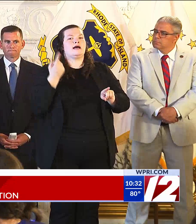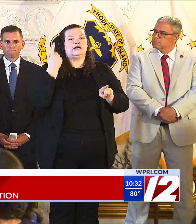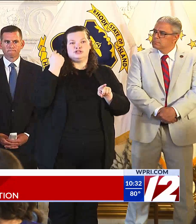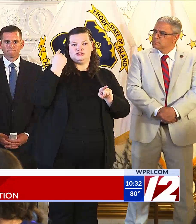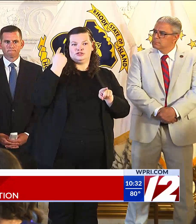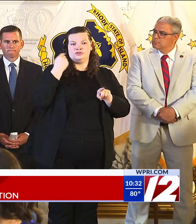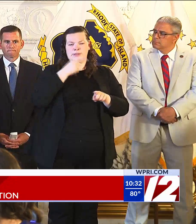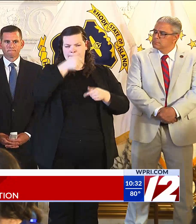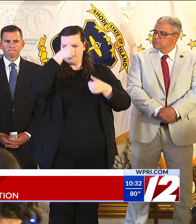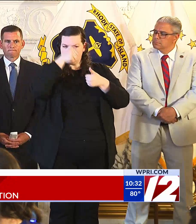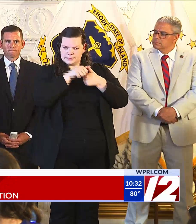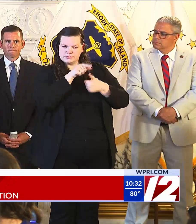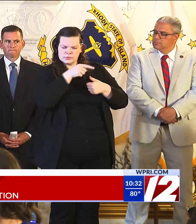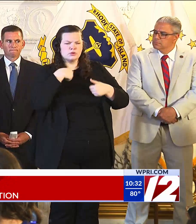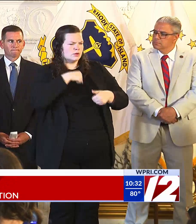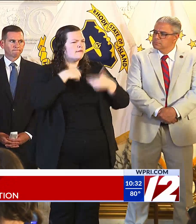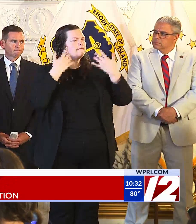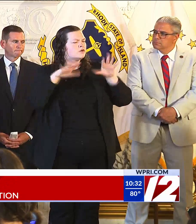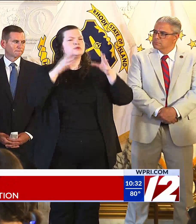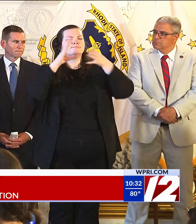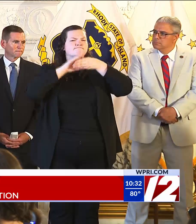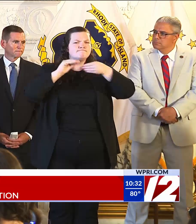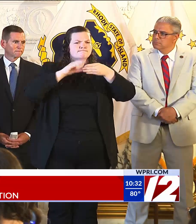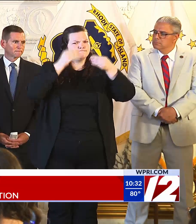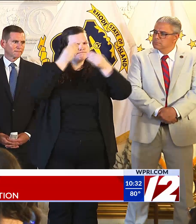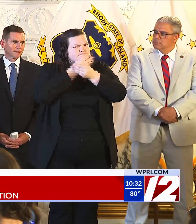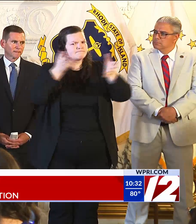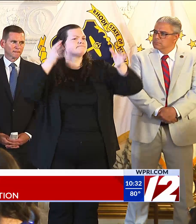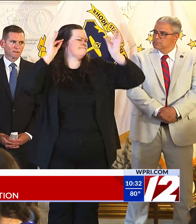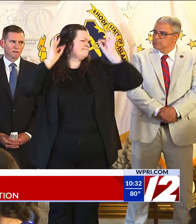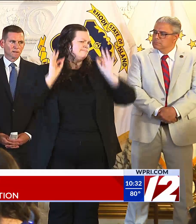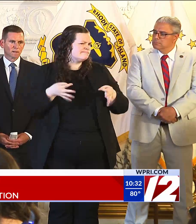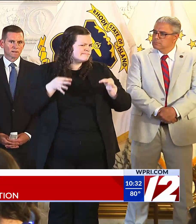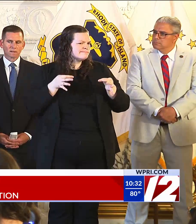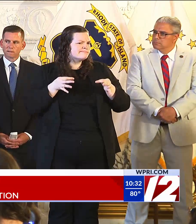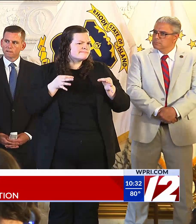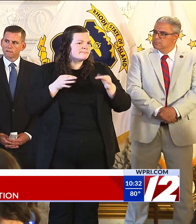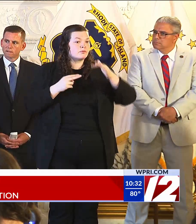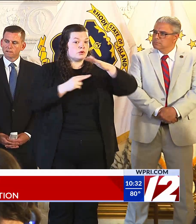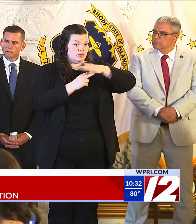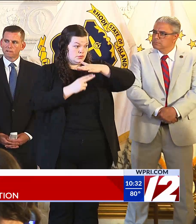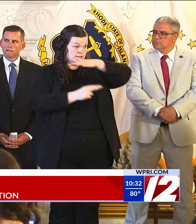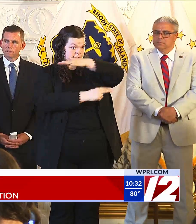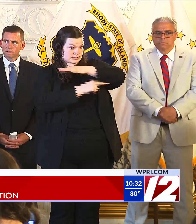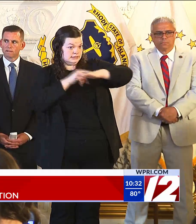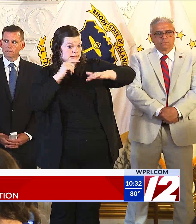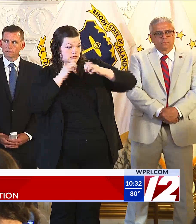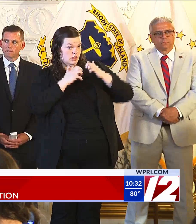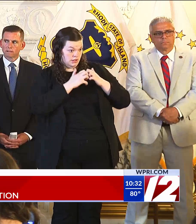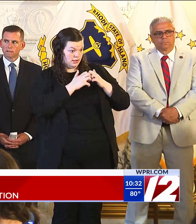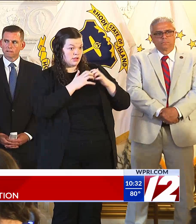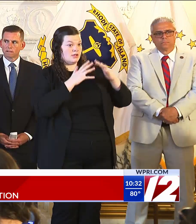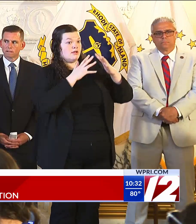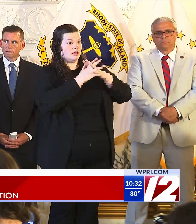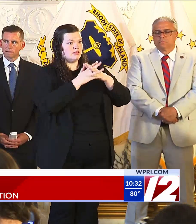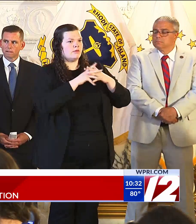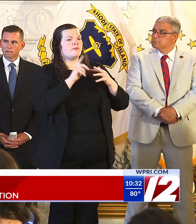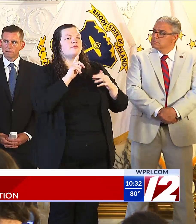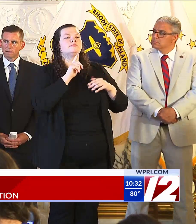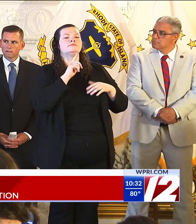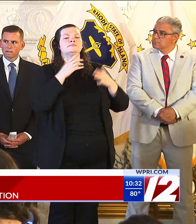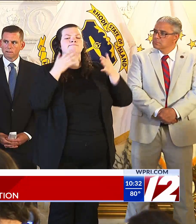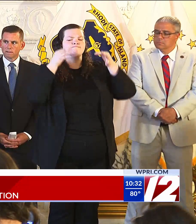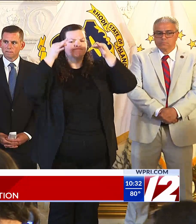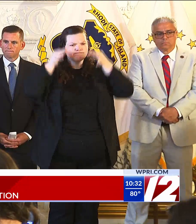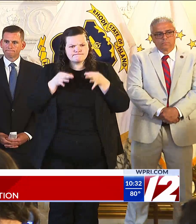it, that in addition to building a brand new bridge superstructure, we made the decision to not use the